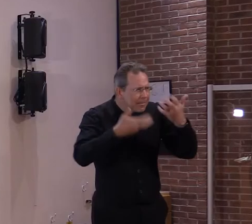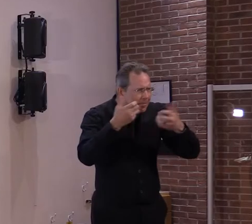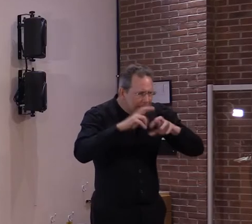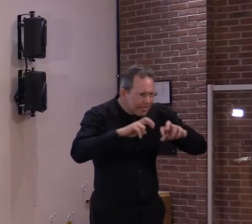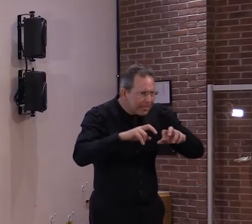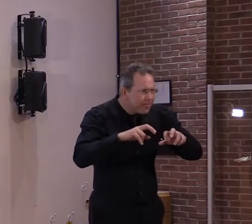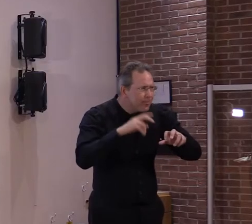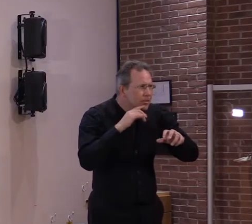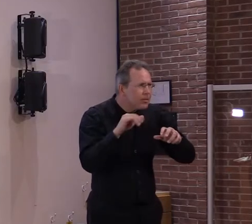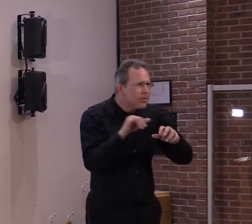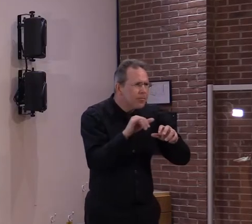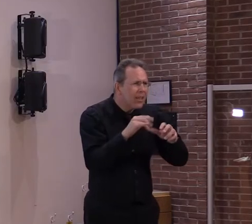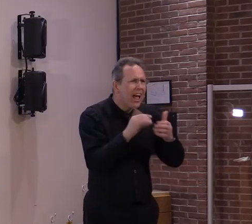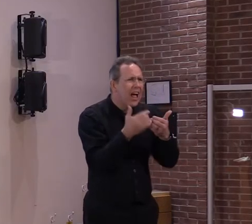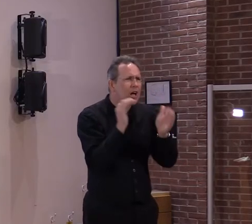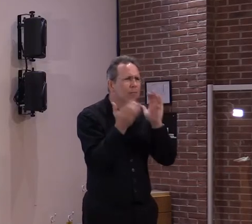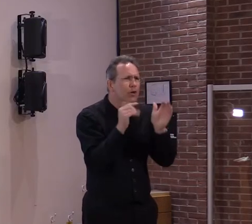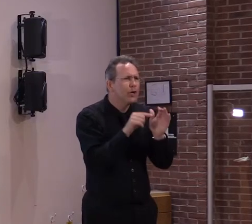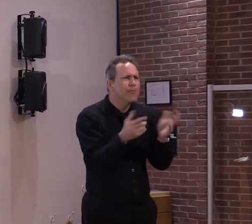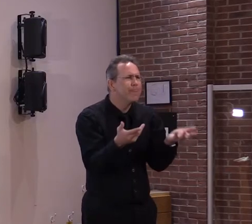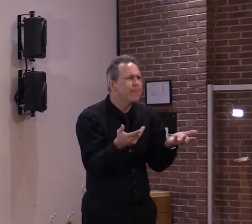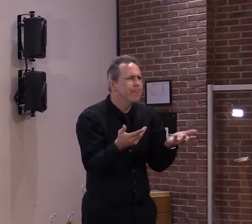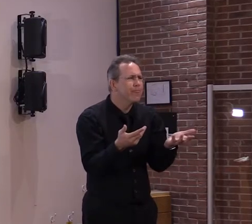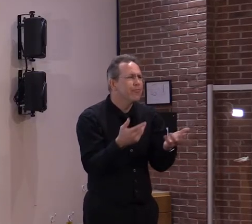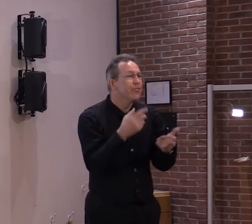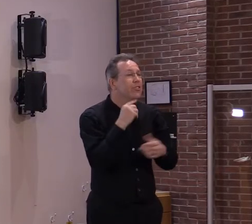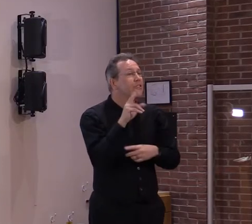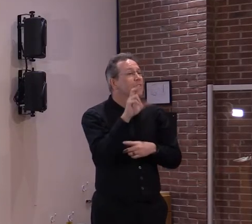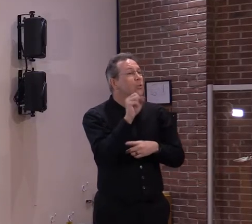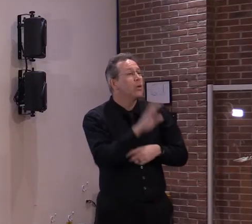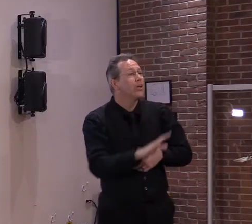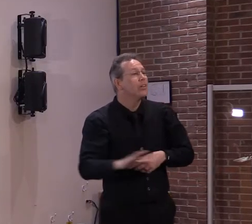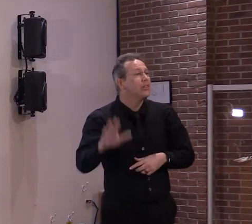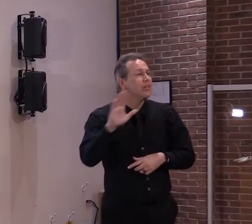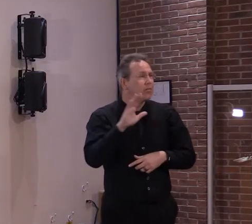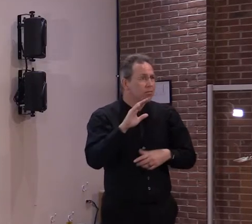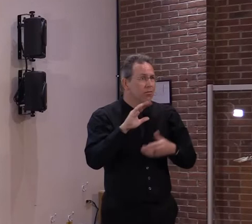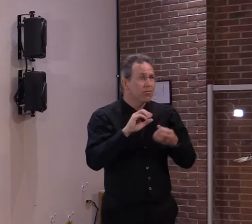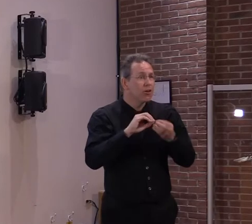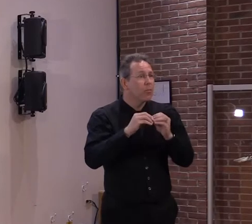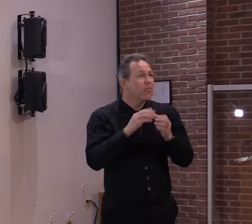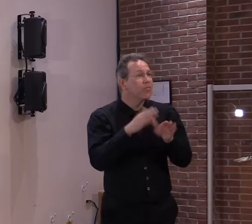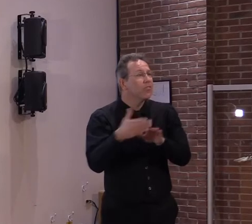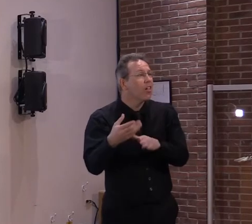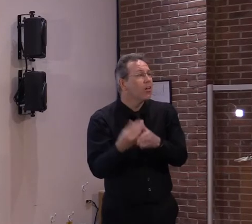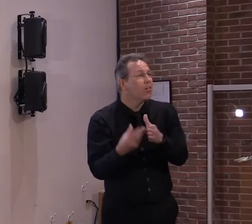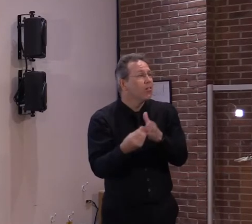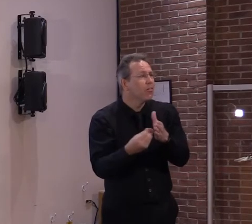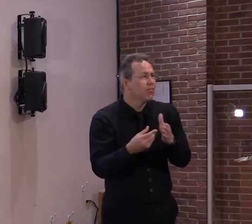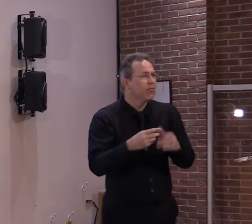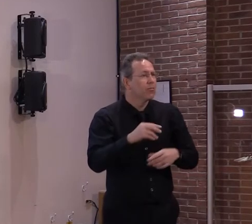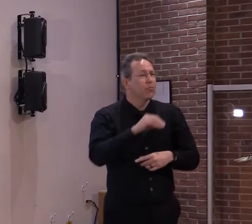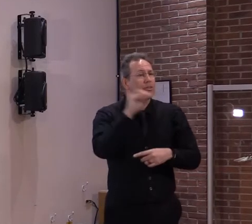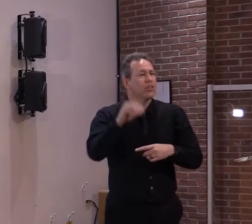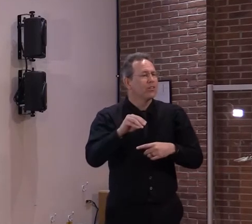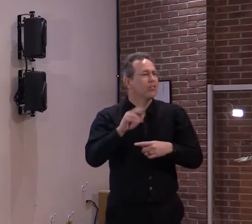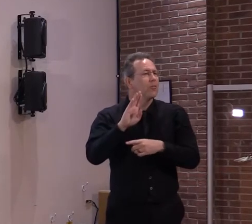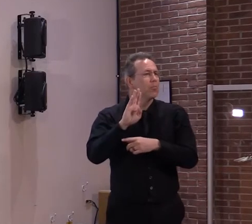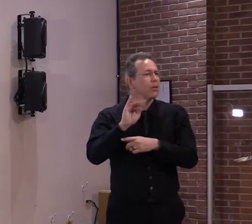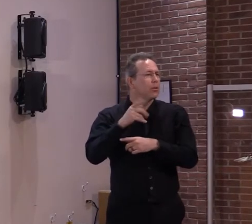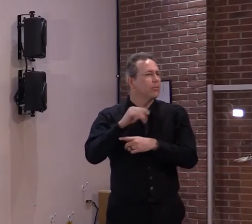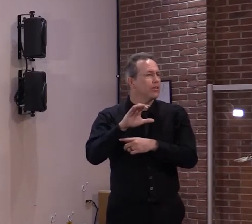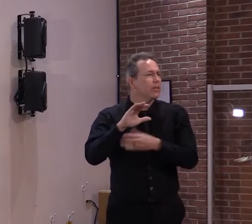data, unfortunately, supports a disproportionate share of the deaths as well.